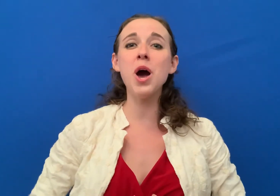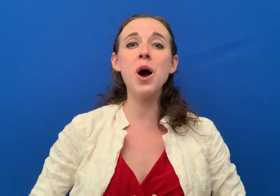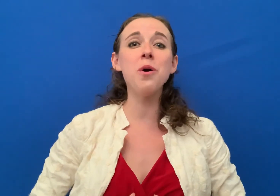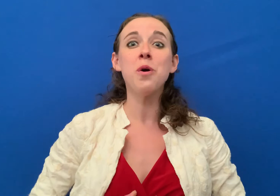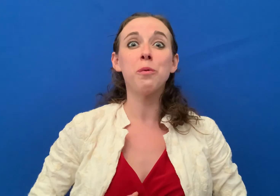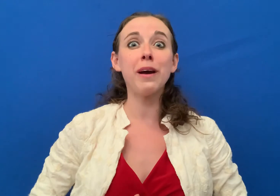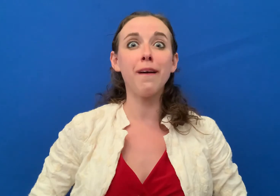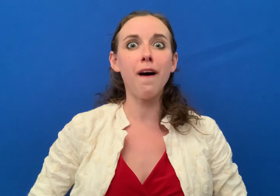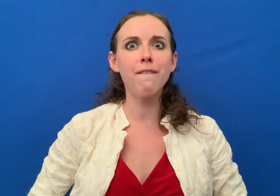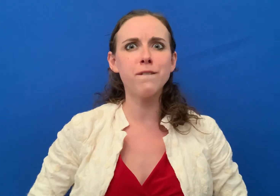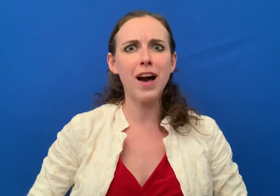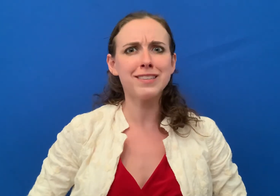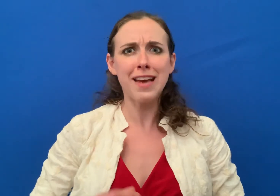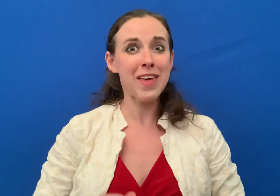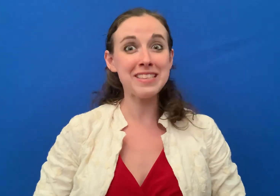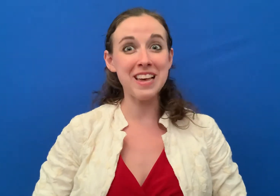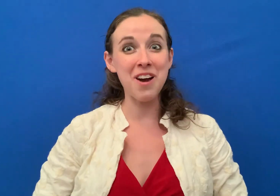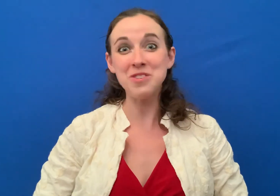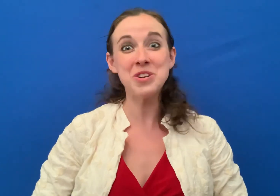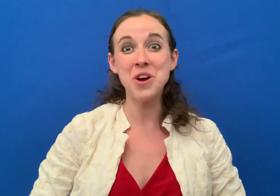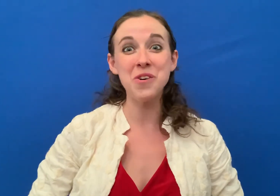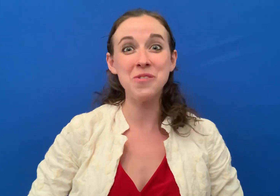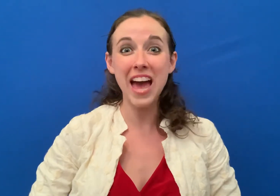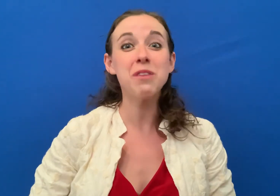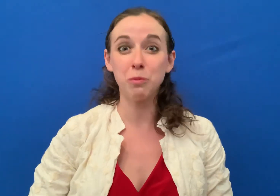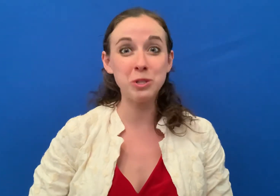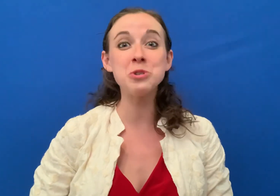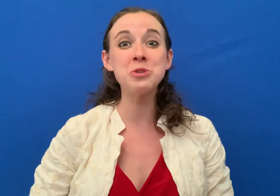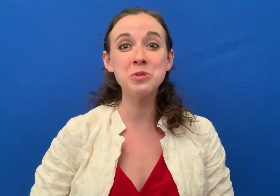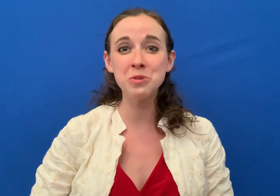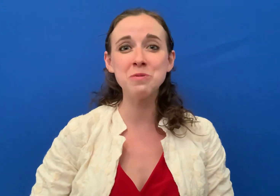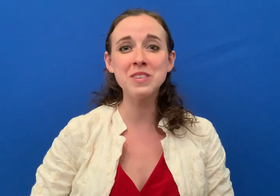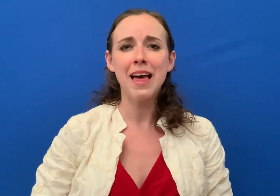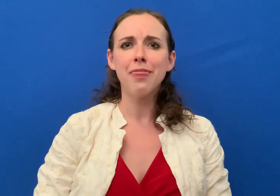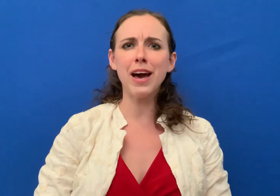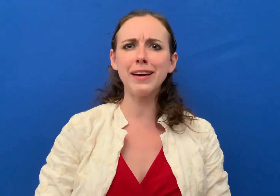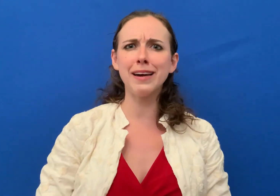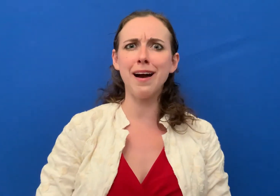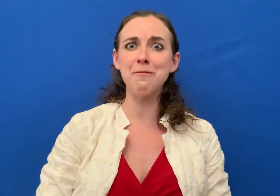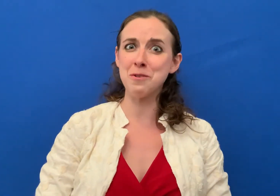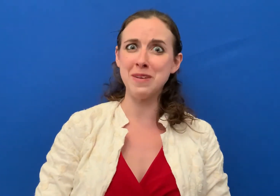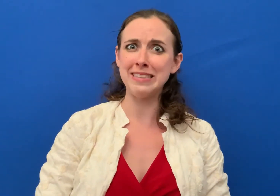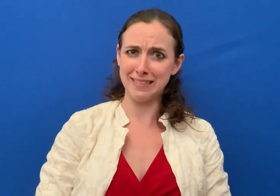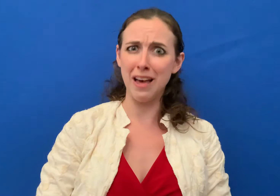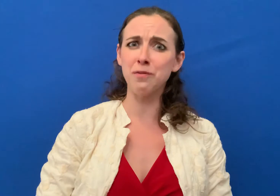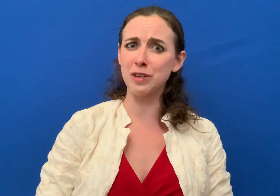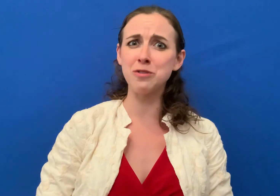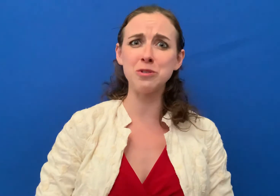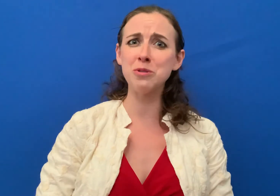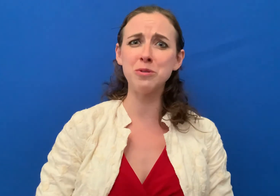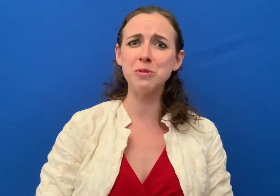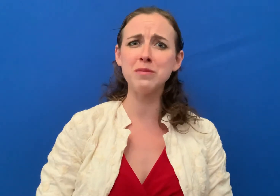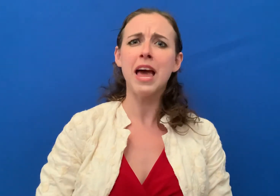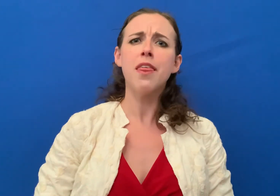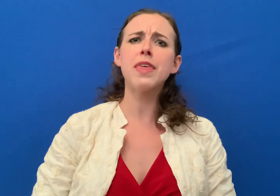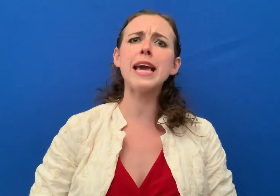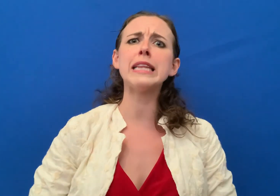know. We're all fucked. That's how you know that we're doomed. The government self-consumed. They claimed